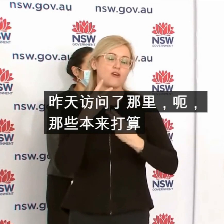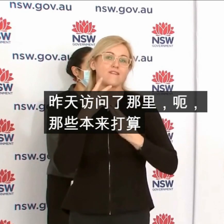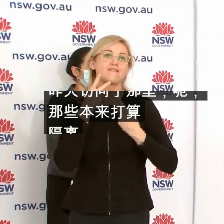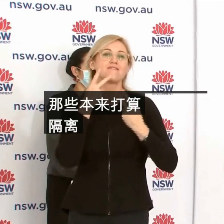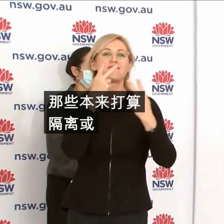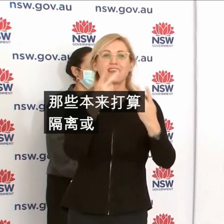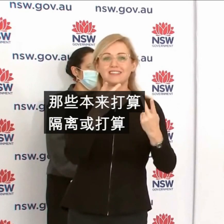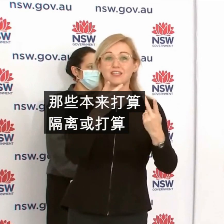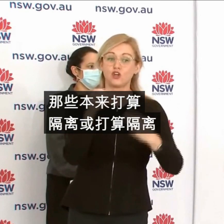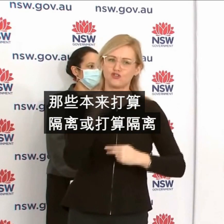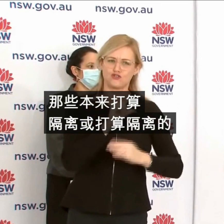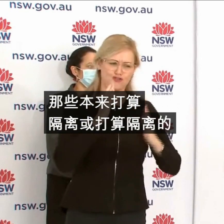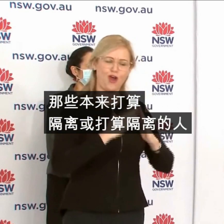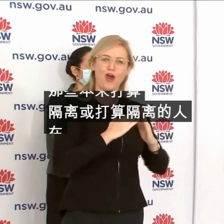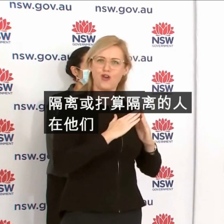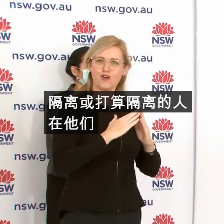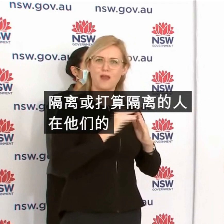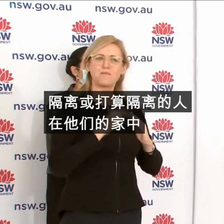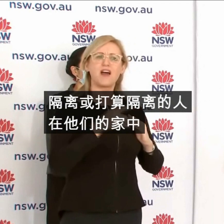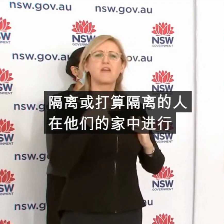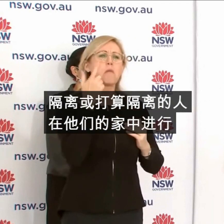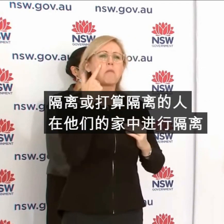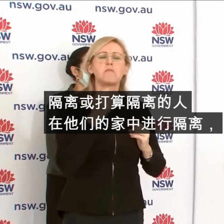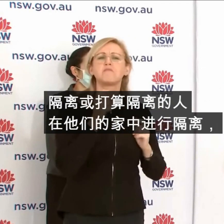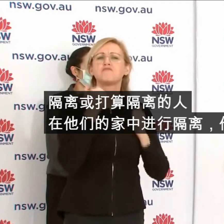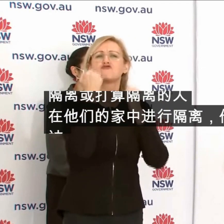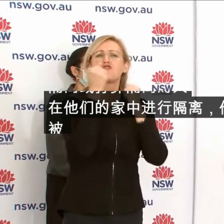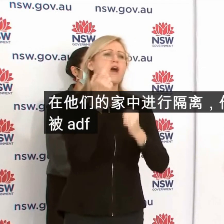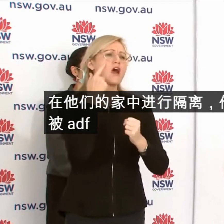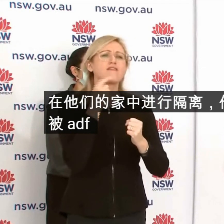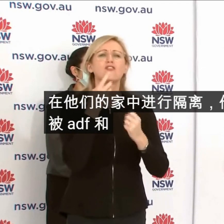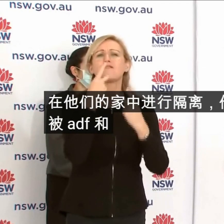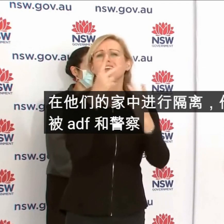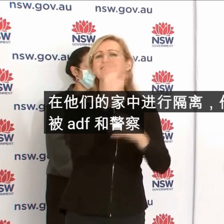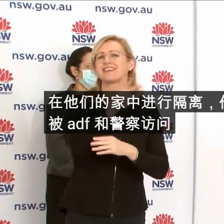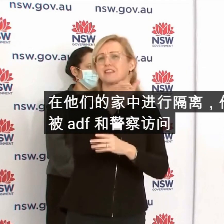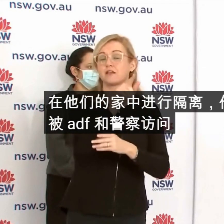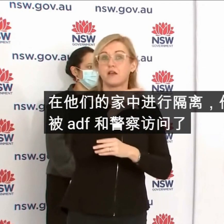to be isolating or meant to be quarantining in their home, they were visited